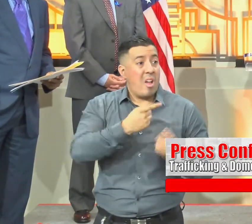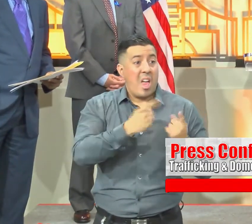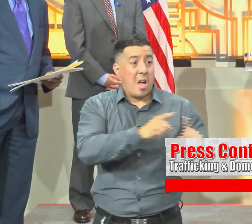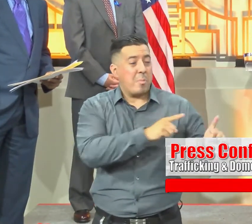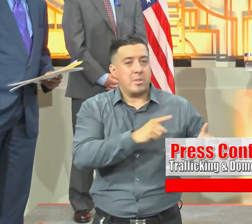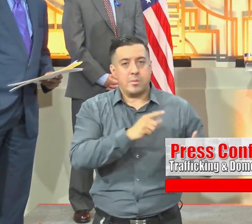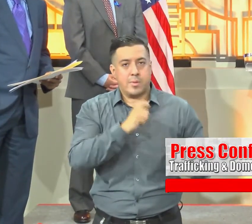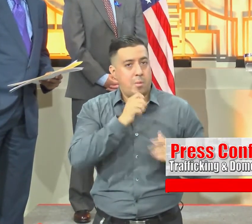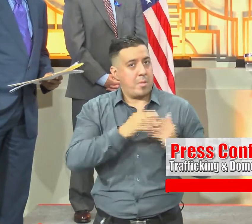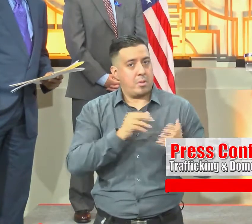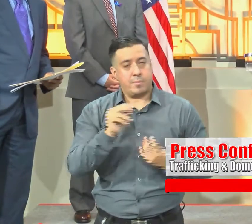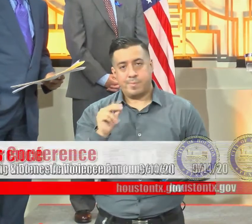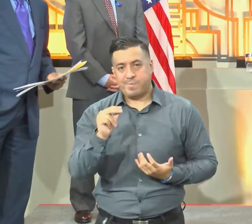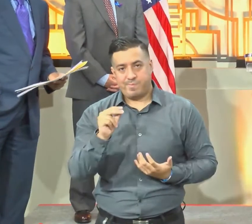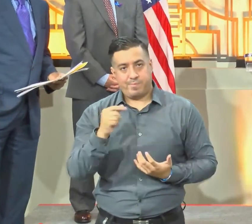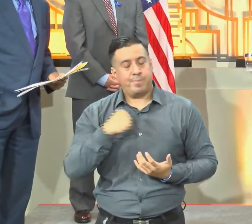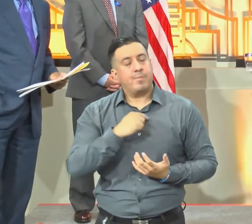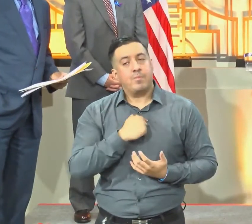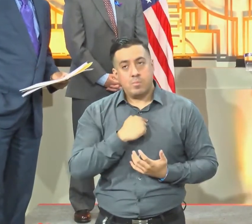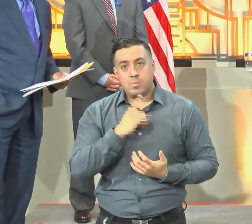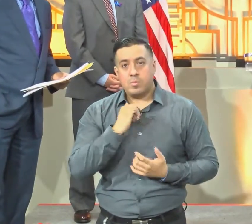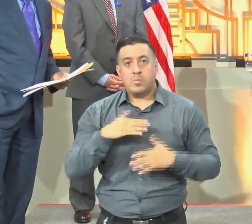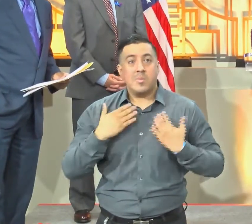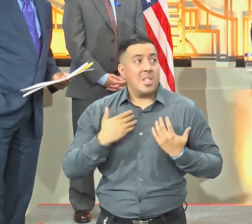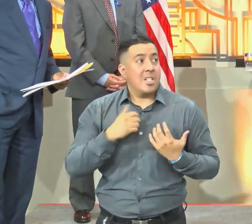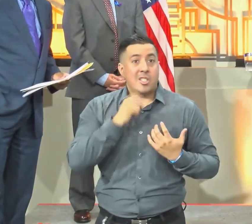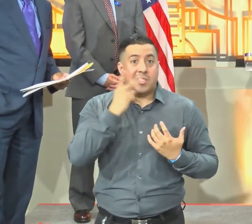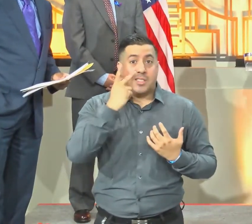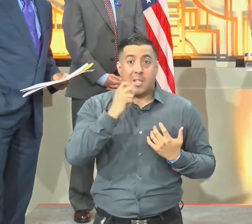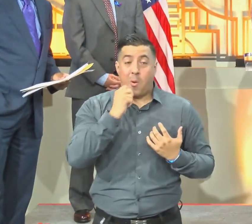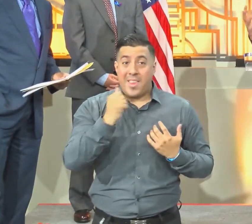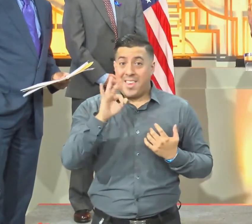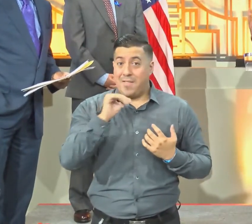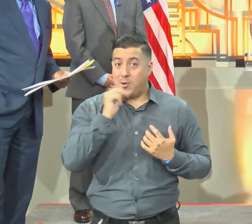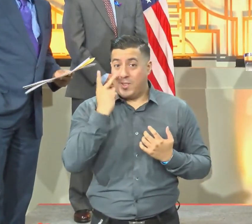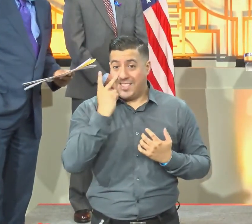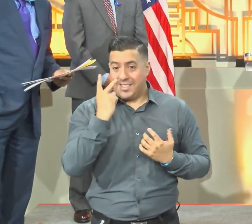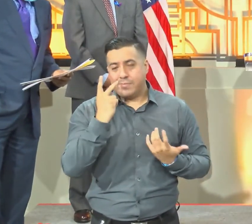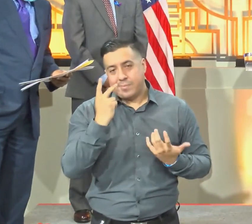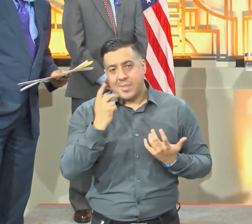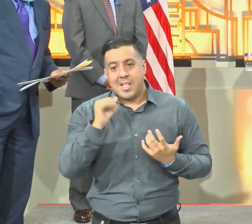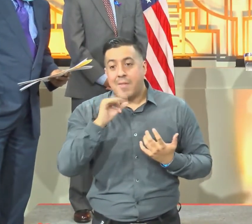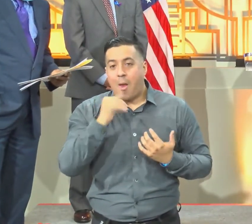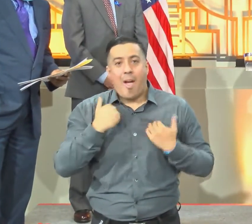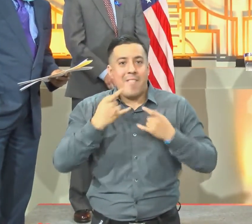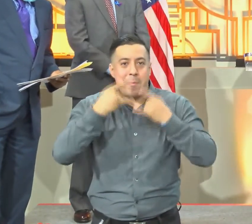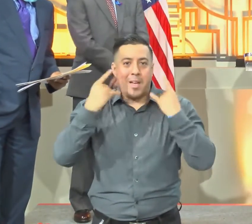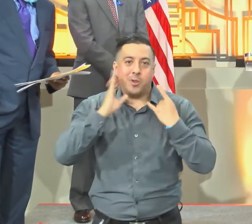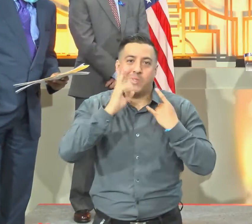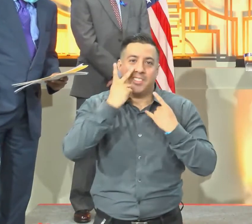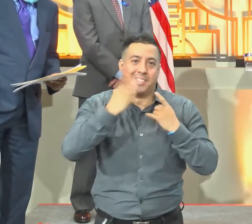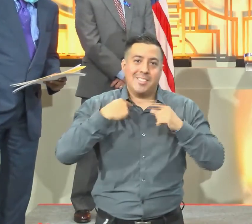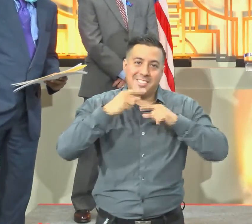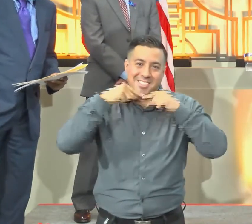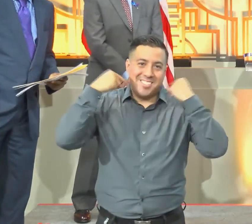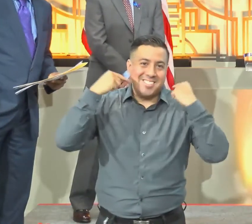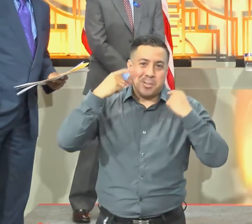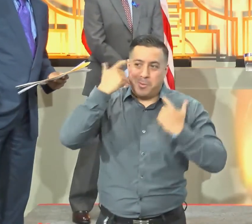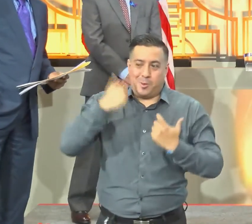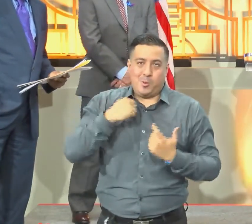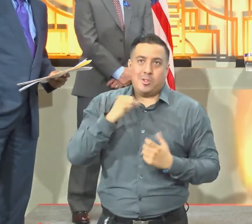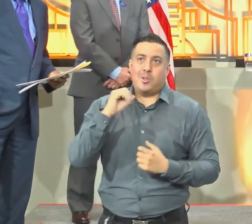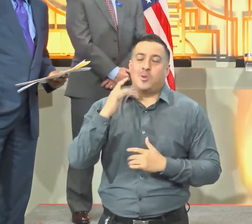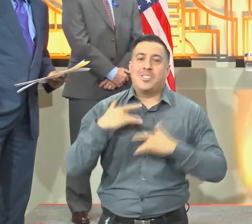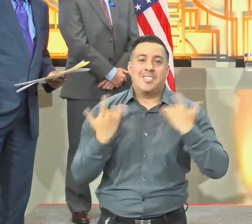So we are truly, truly thrilled. If I didn't have a mask, you'd see my big smile. We are so excited.